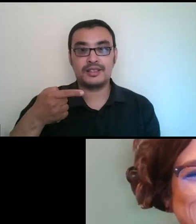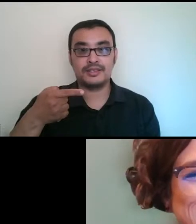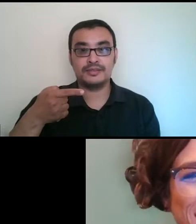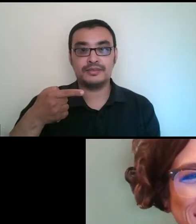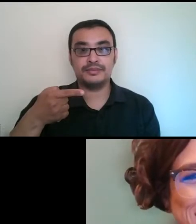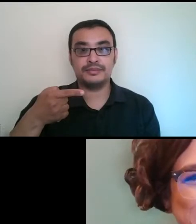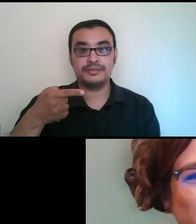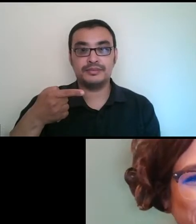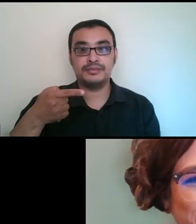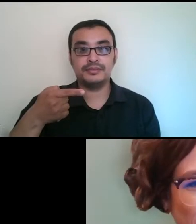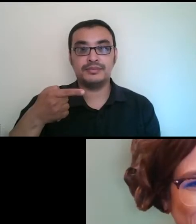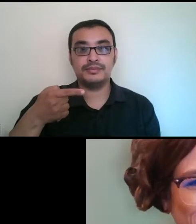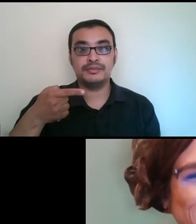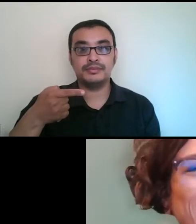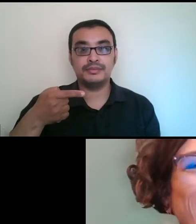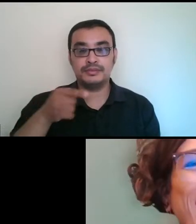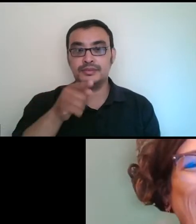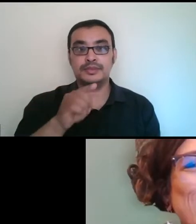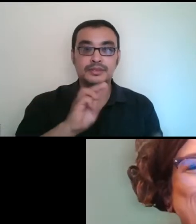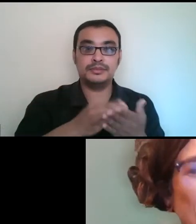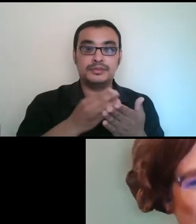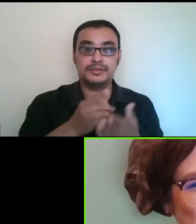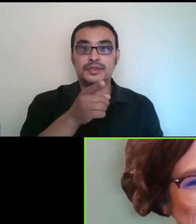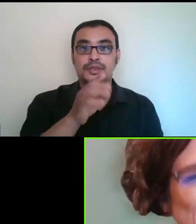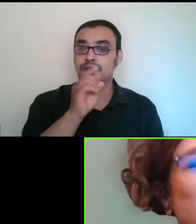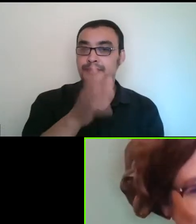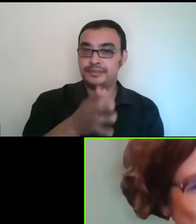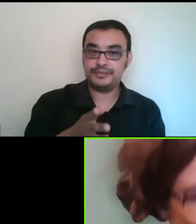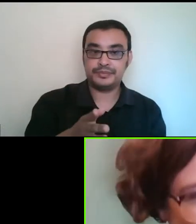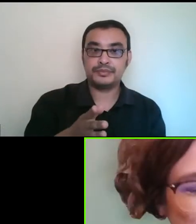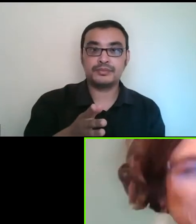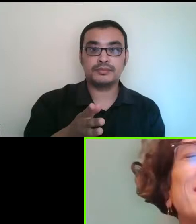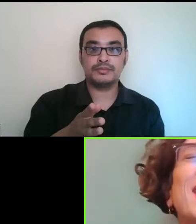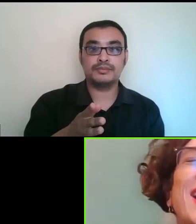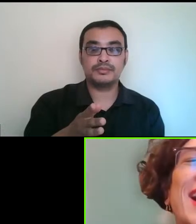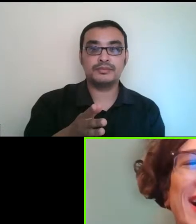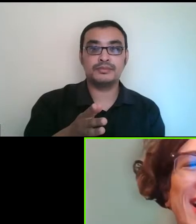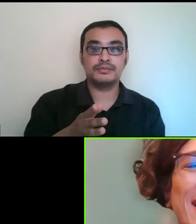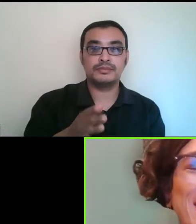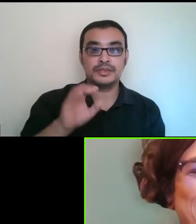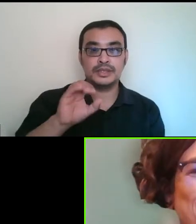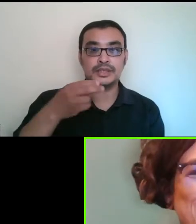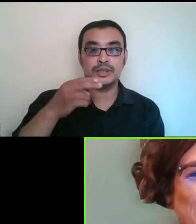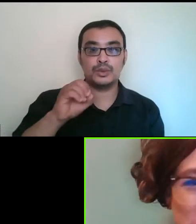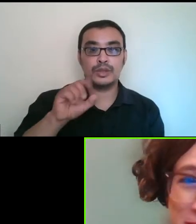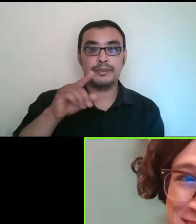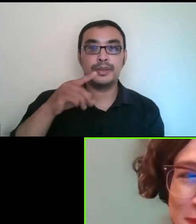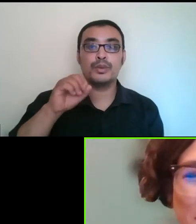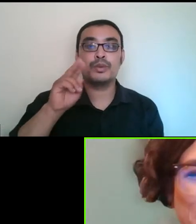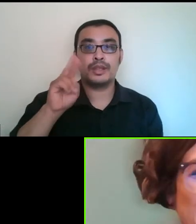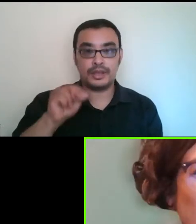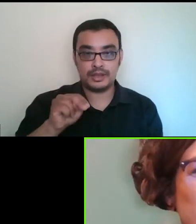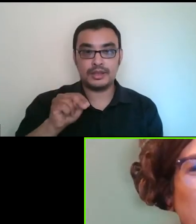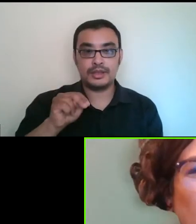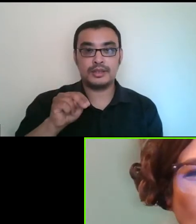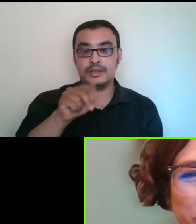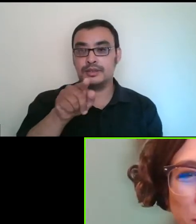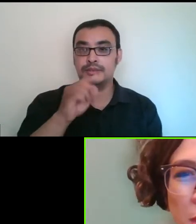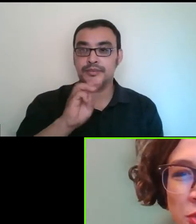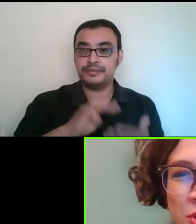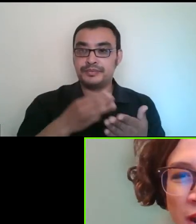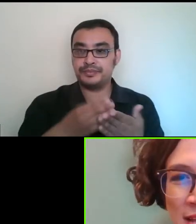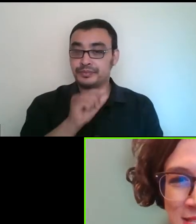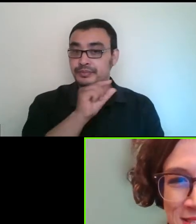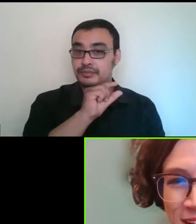name. It's not fair. So thank you, Cholpon. That was very inspiring. I really